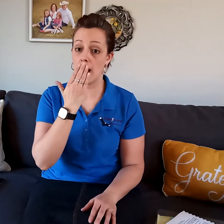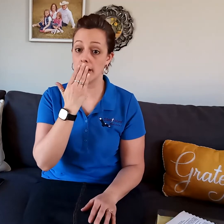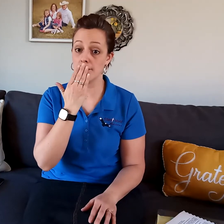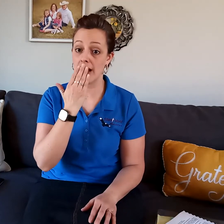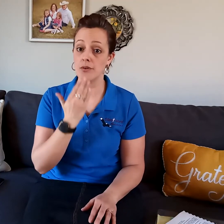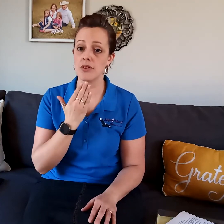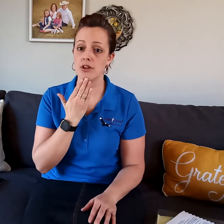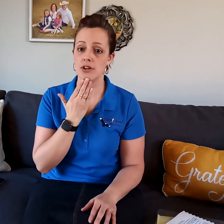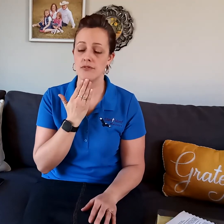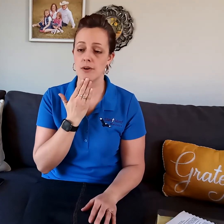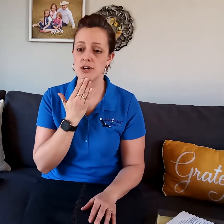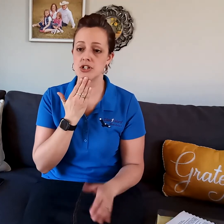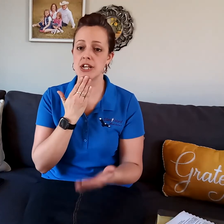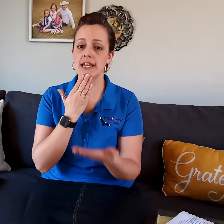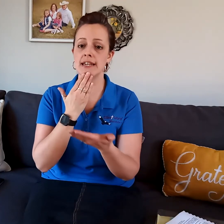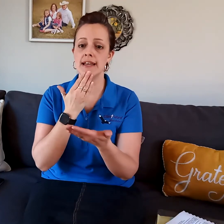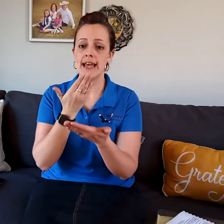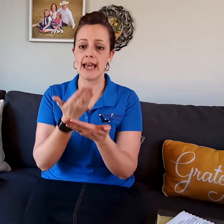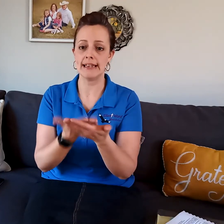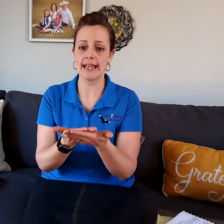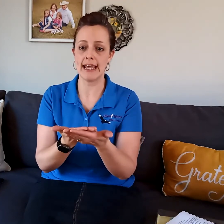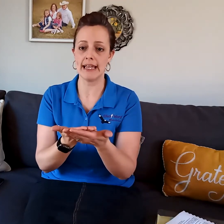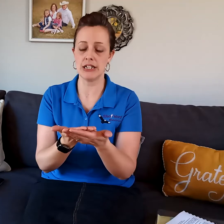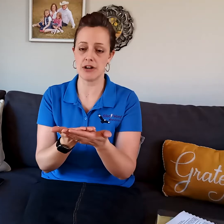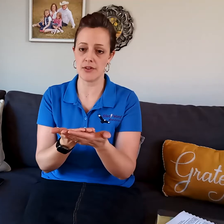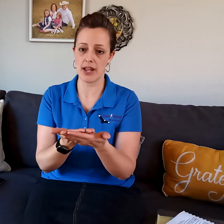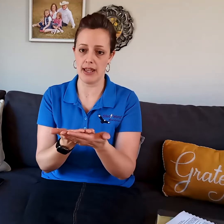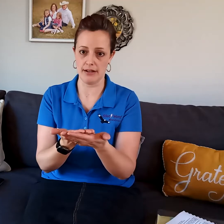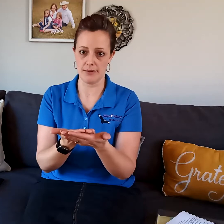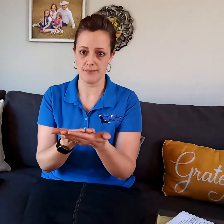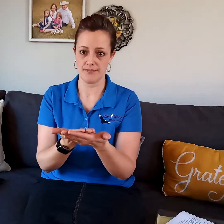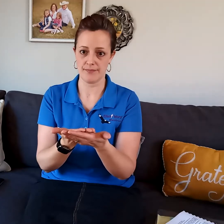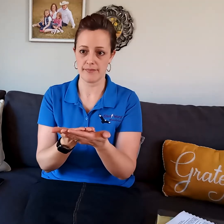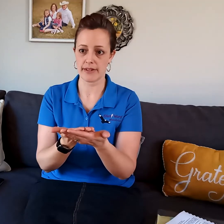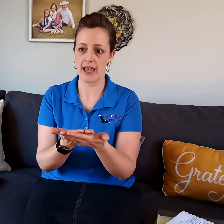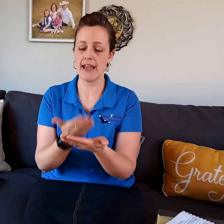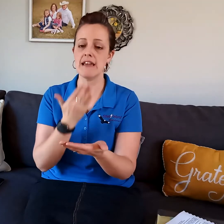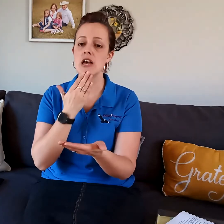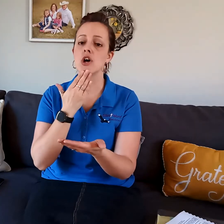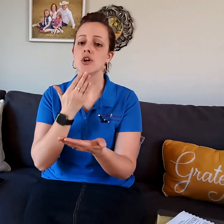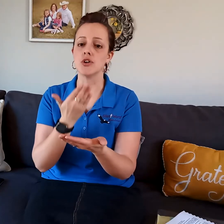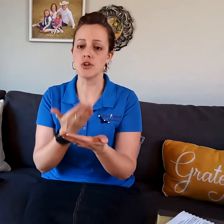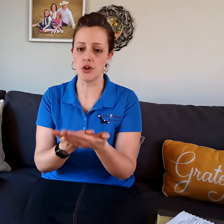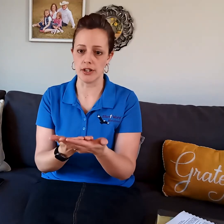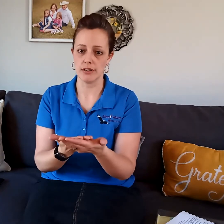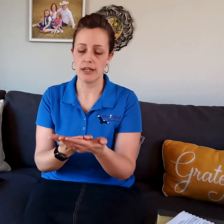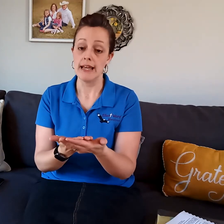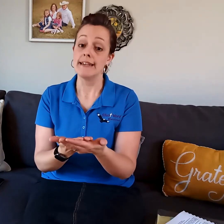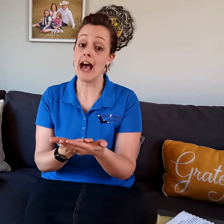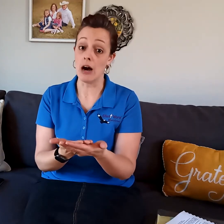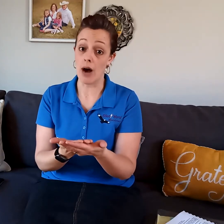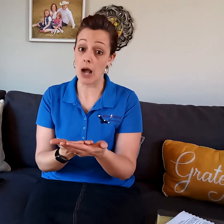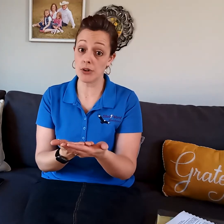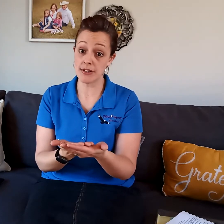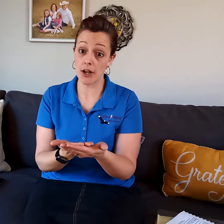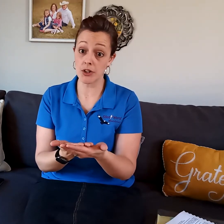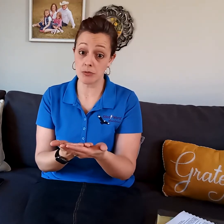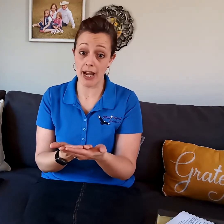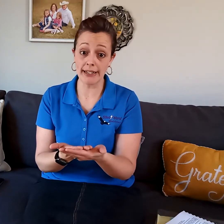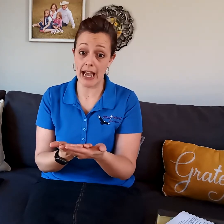your mouth, from your chin and lay it in your other hand. Okay? Good. Now, I will tell you right now,